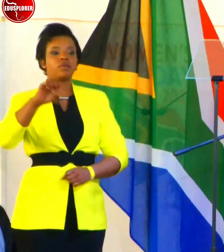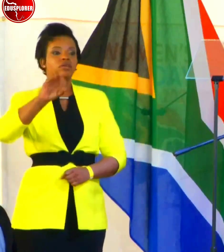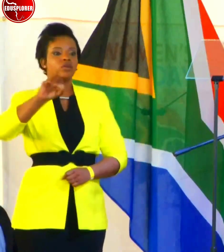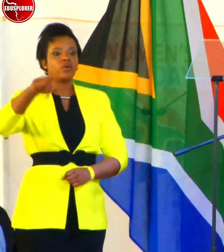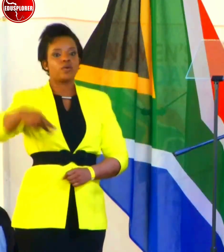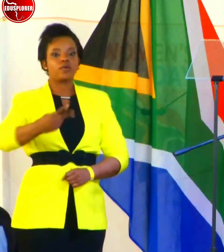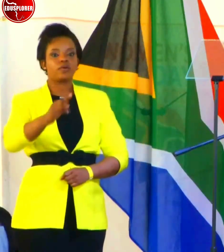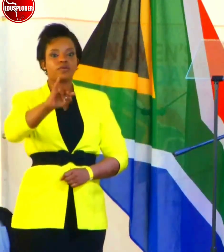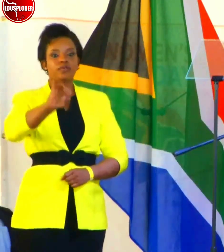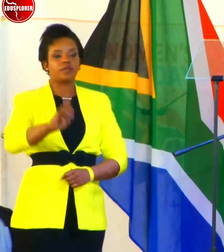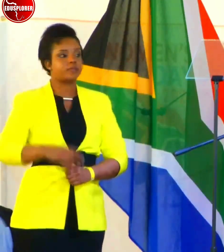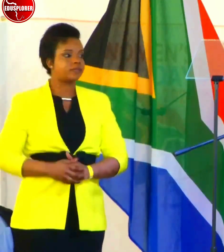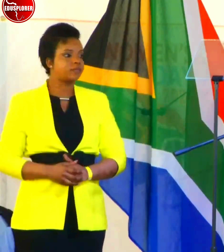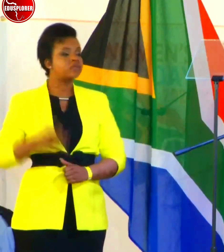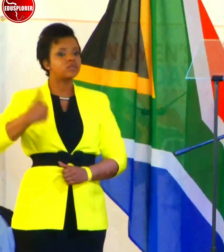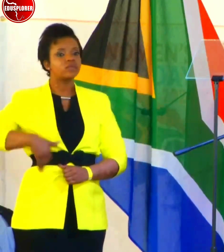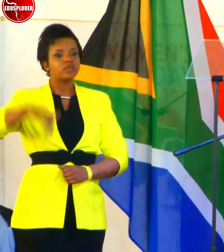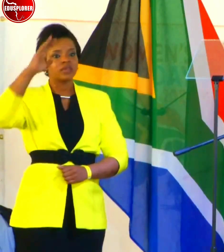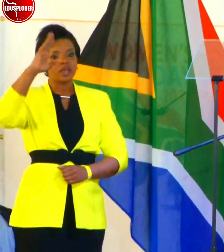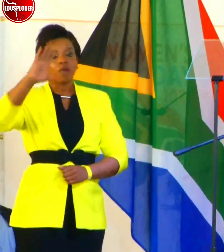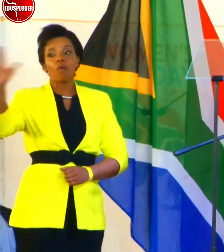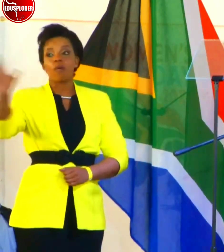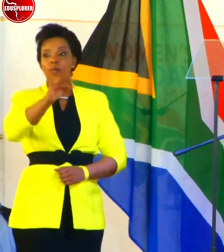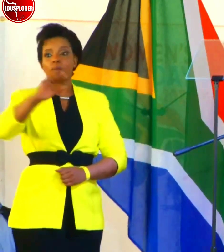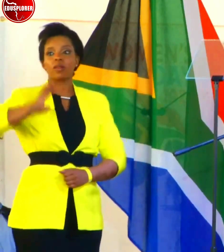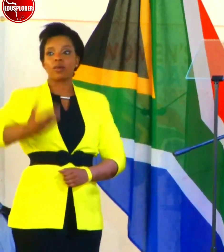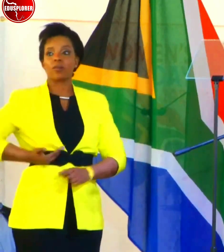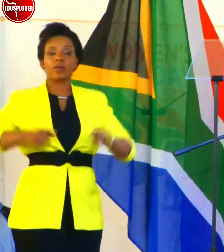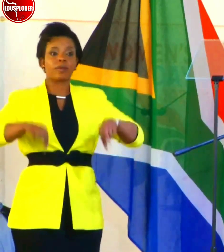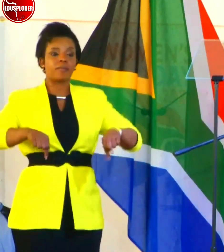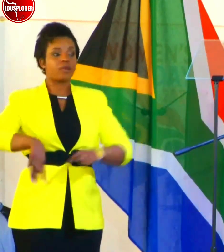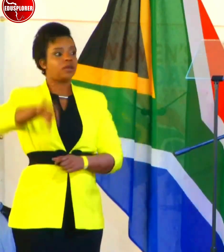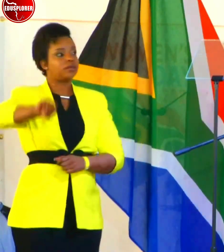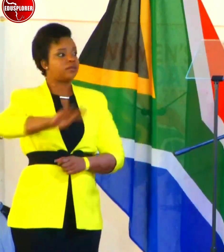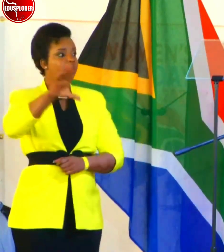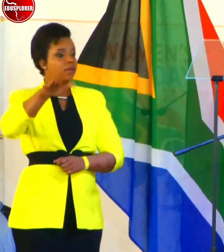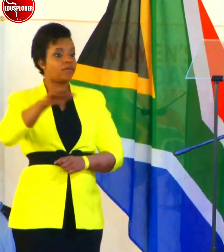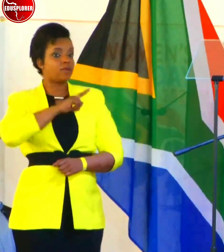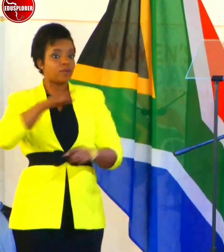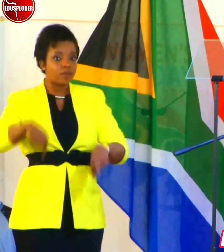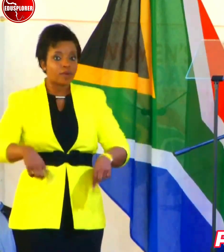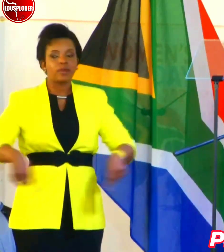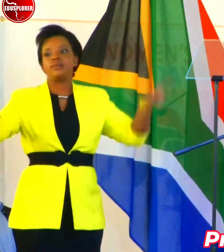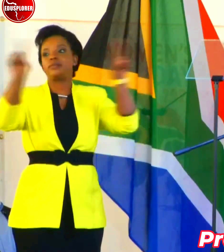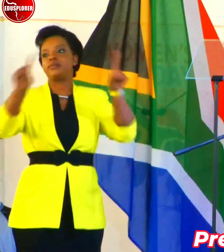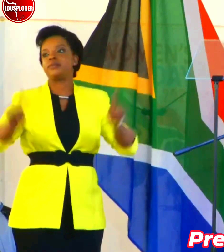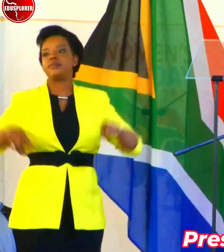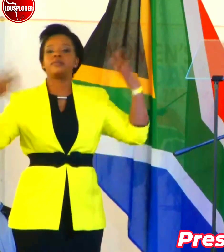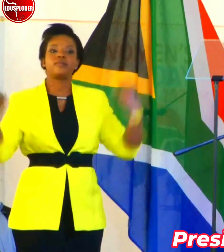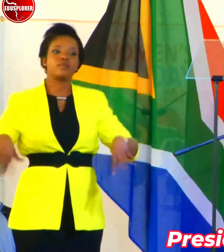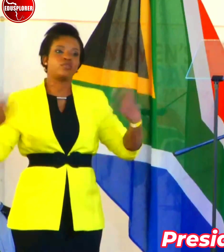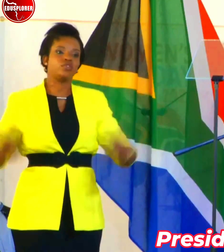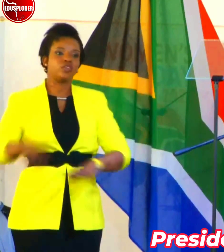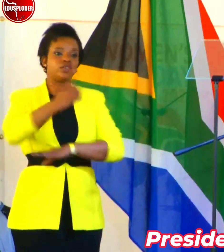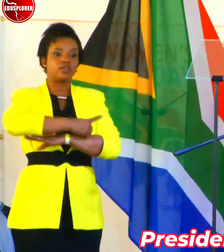I greet all the women of South Africa on this very special, auspicious day,